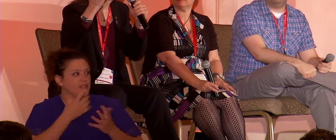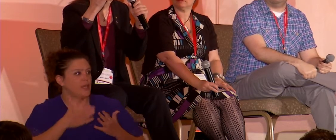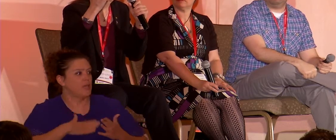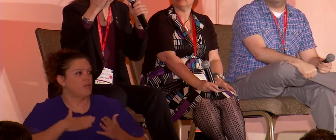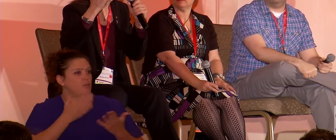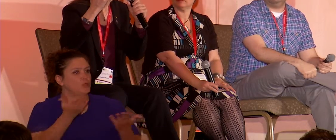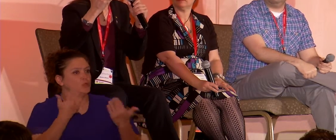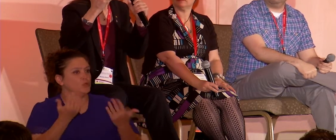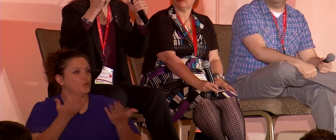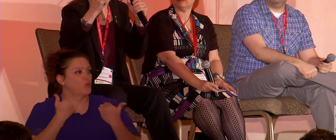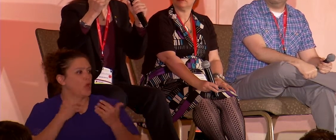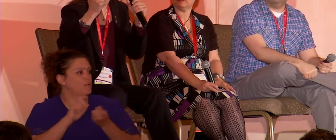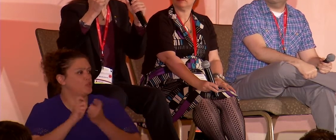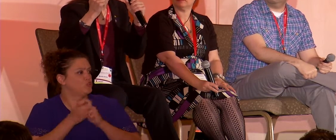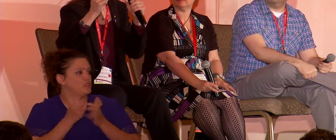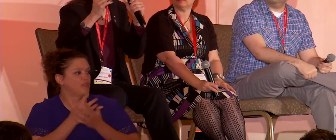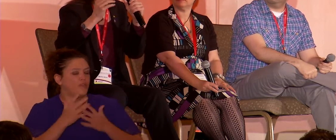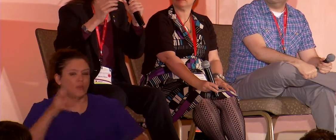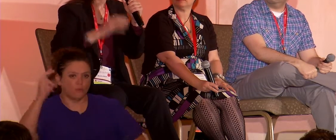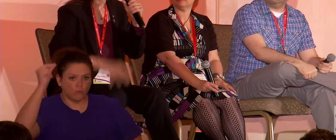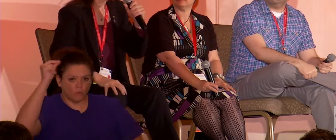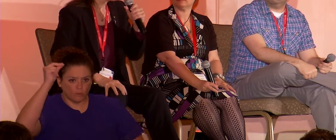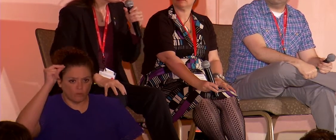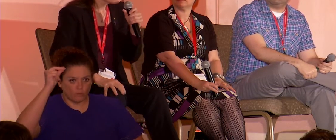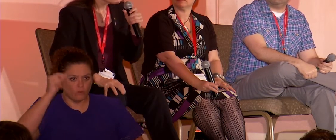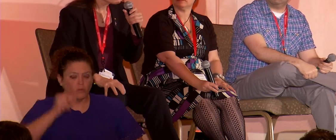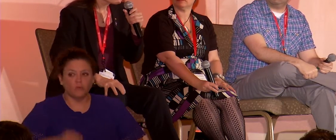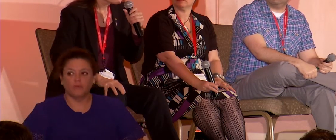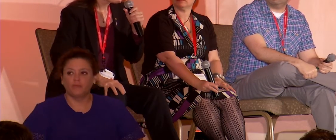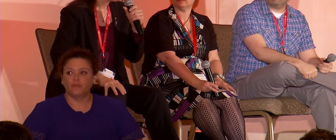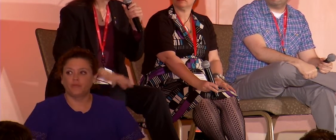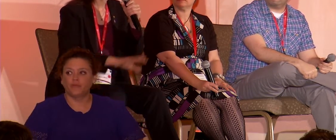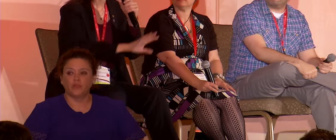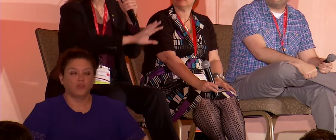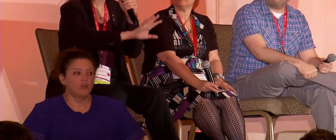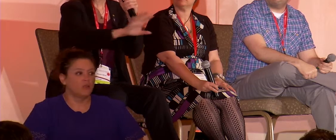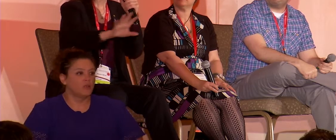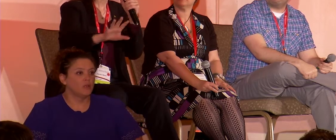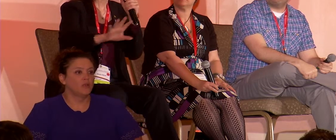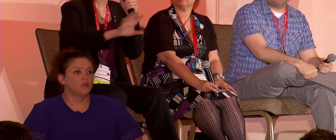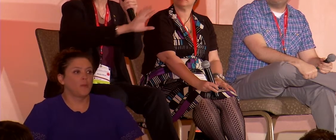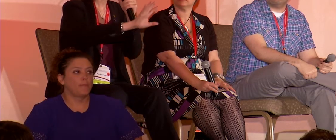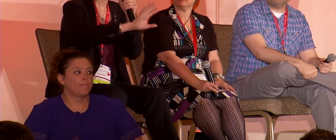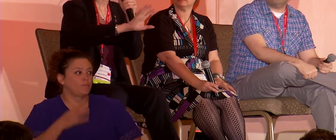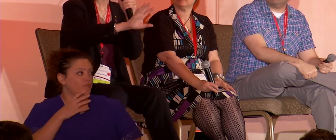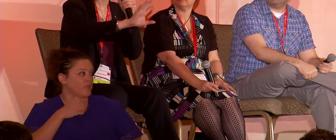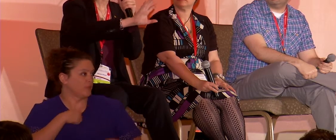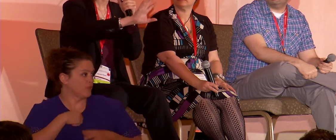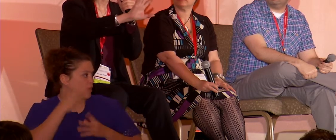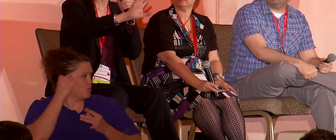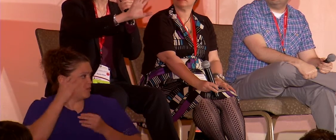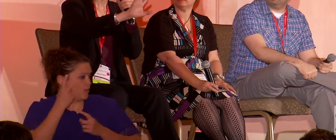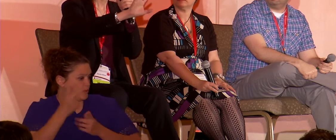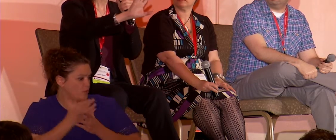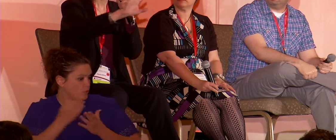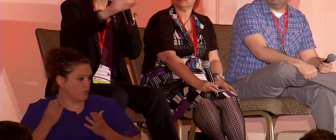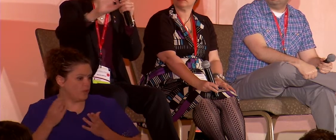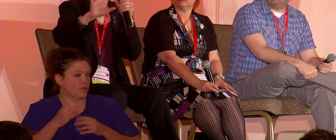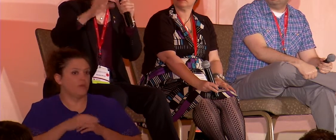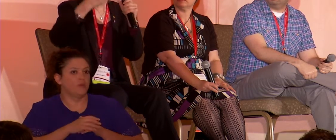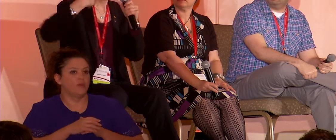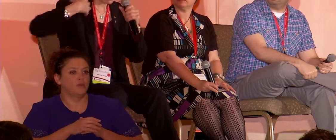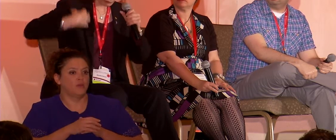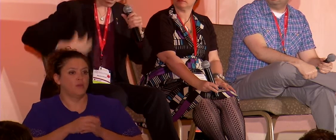change everything. No, not at all. Not at all. I'm thinking of this one thing, that at Creating Change, there's often this thing called the shower